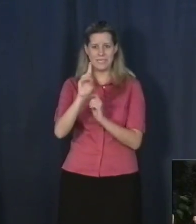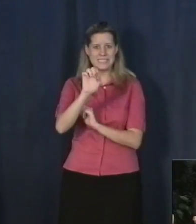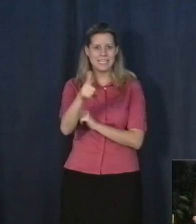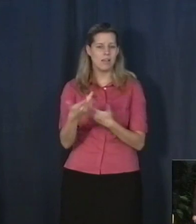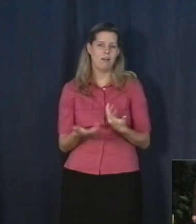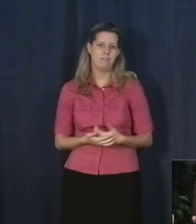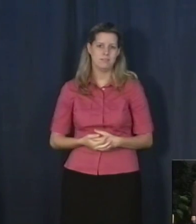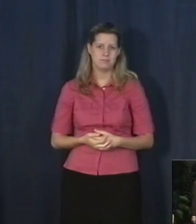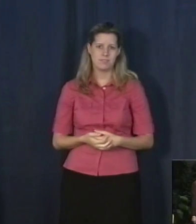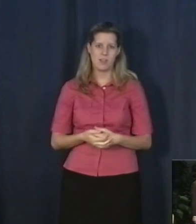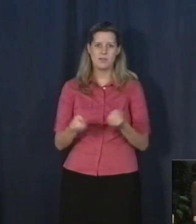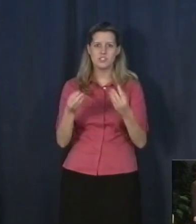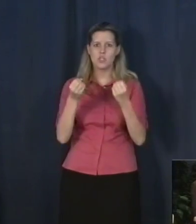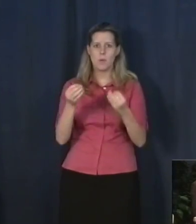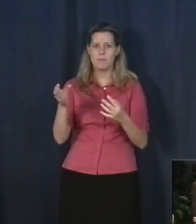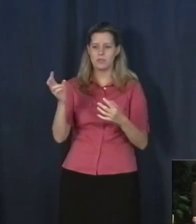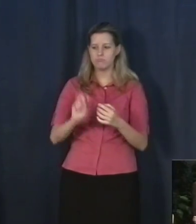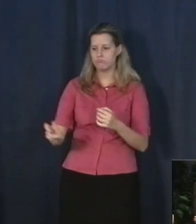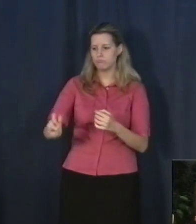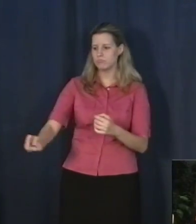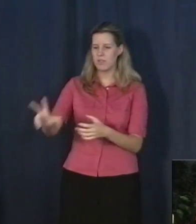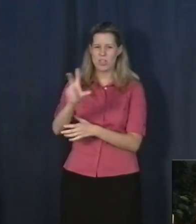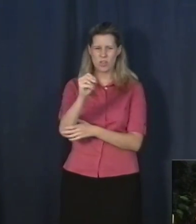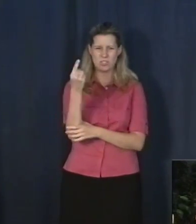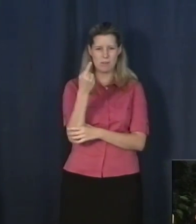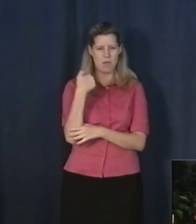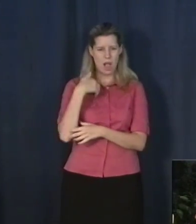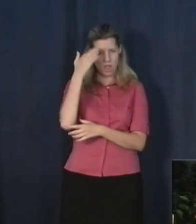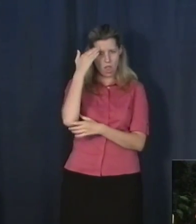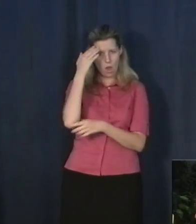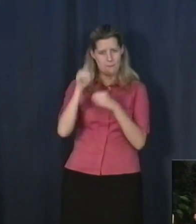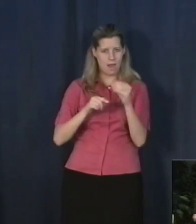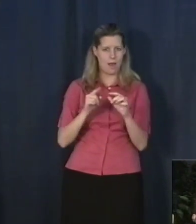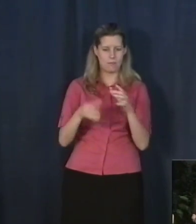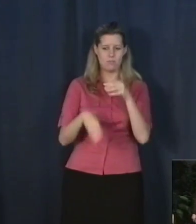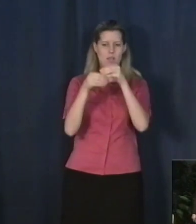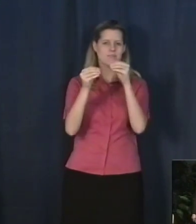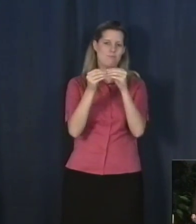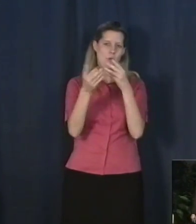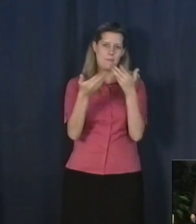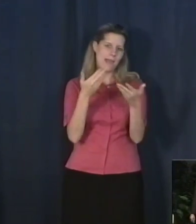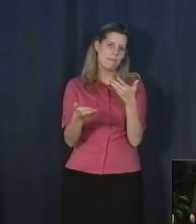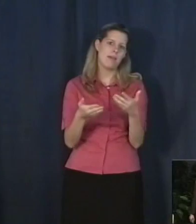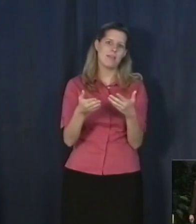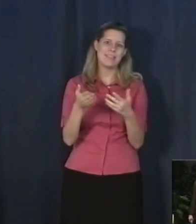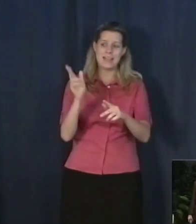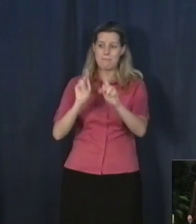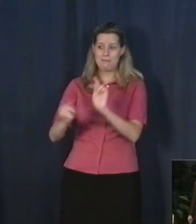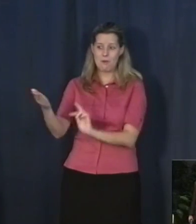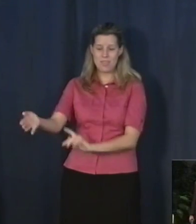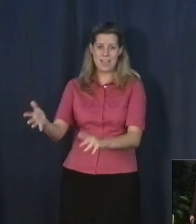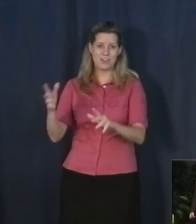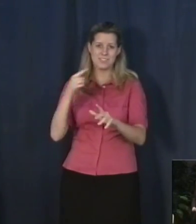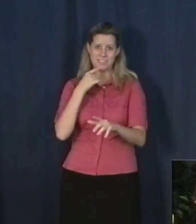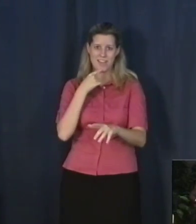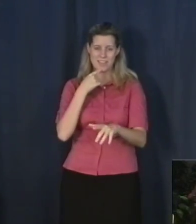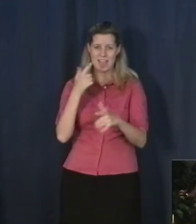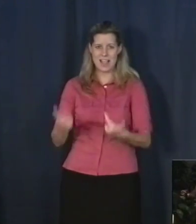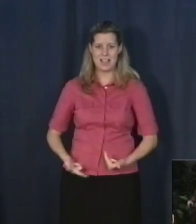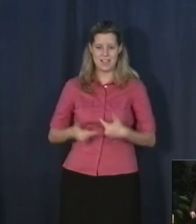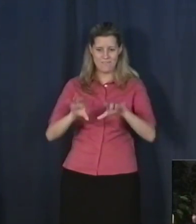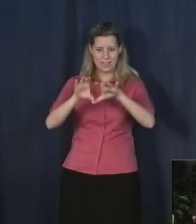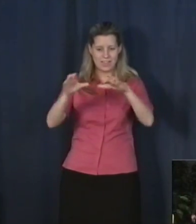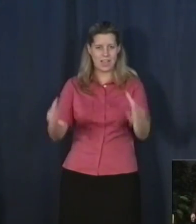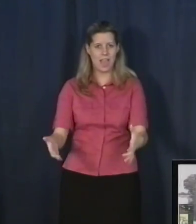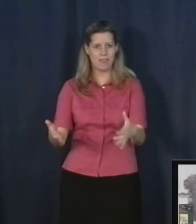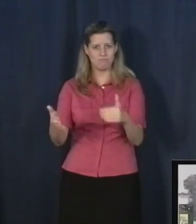deal. There have been so many expeditions, 30 some that I know of, plus maybe more. The natives claim that they live in caves along the